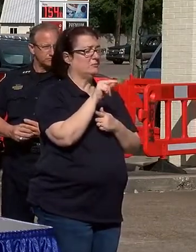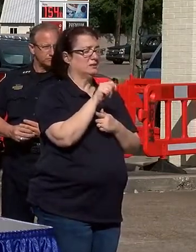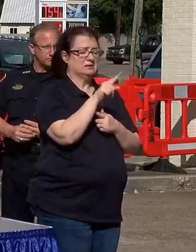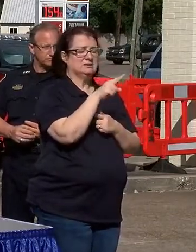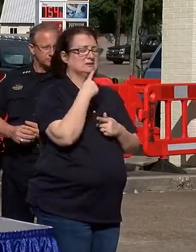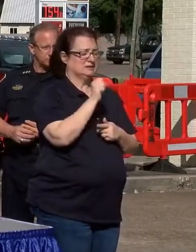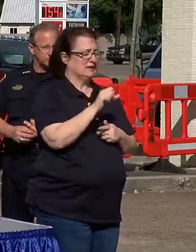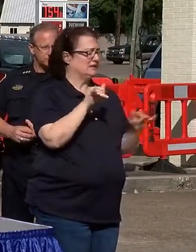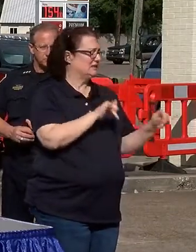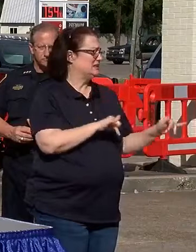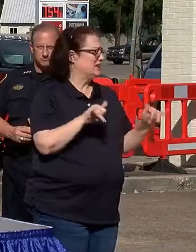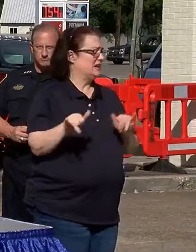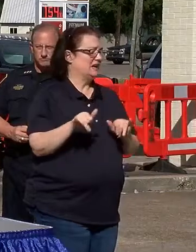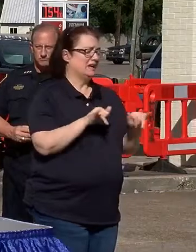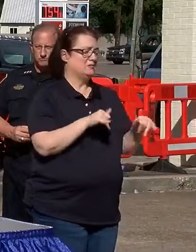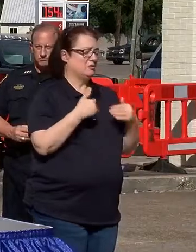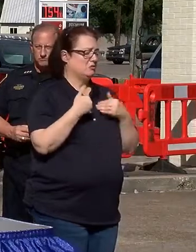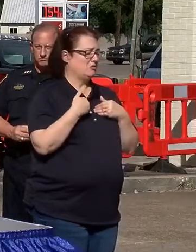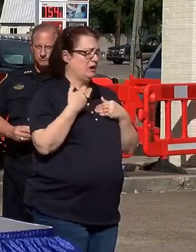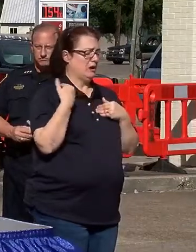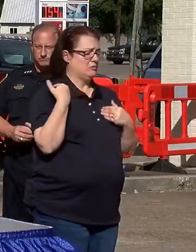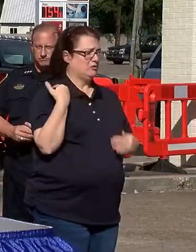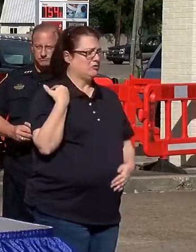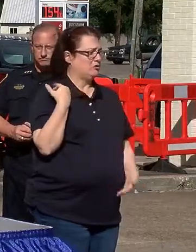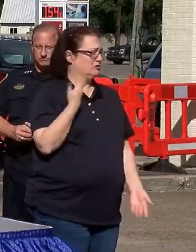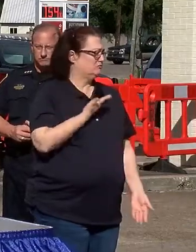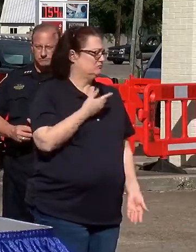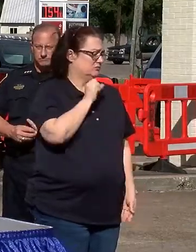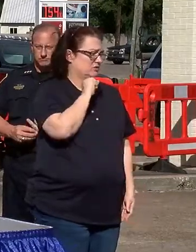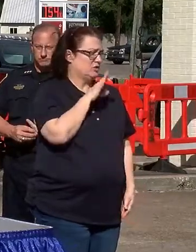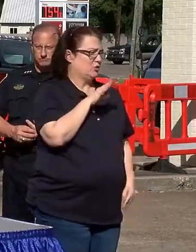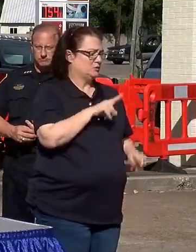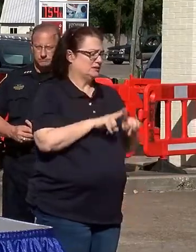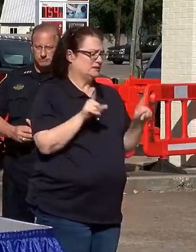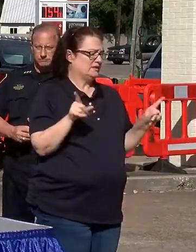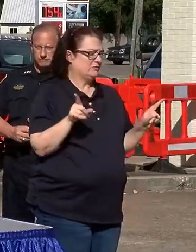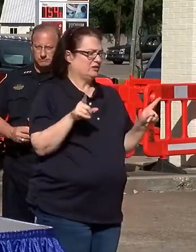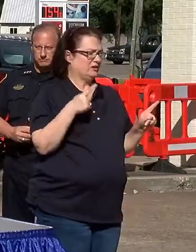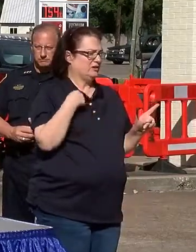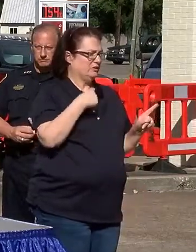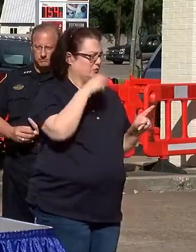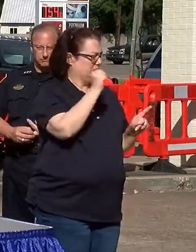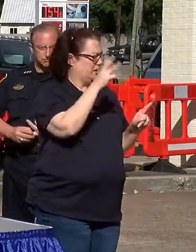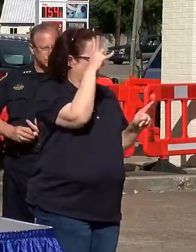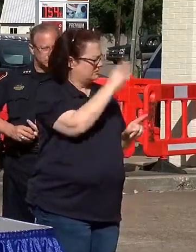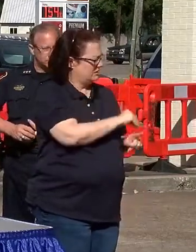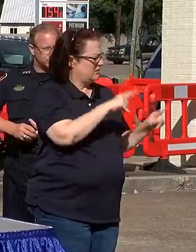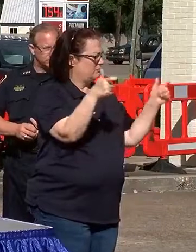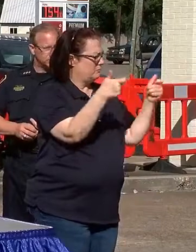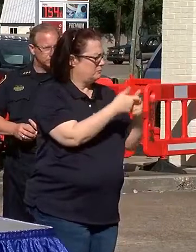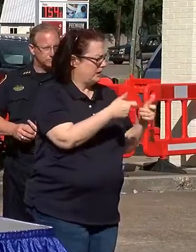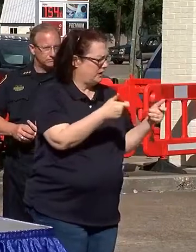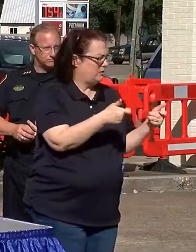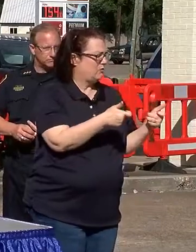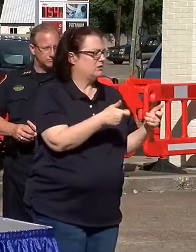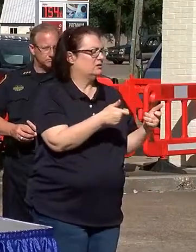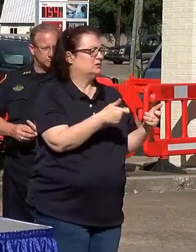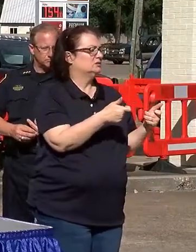same enforcement mechanisms we had before. There literally is no different. We had the authority to pull. We had the authority to pull power